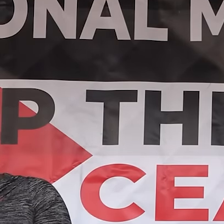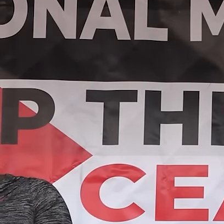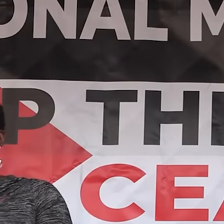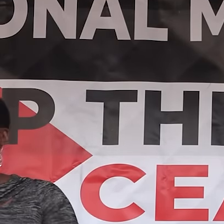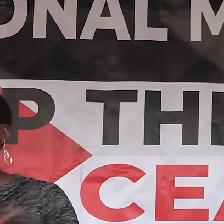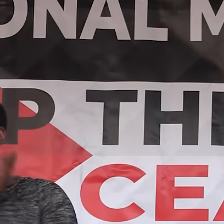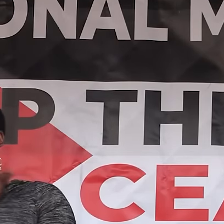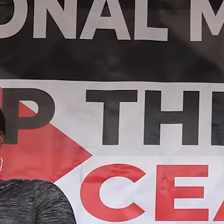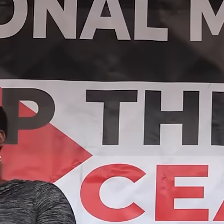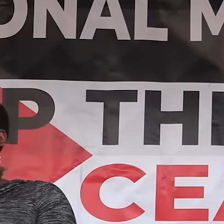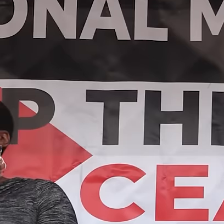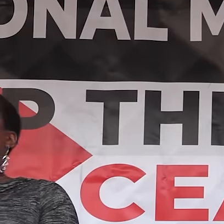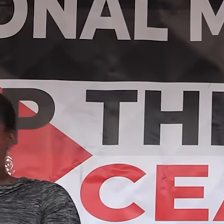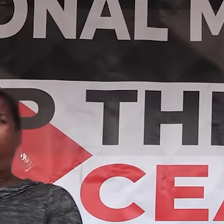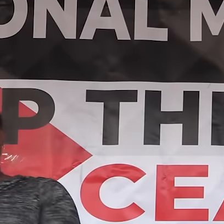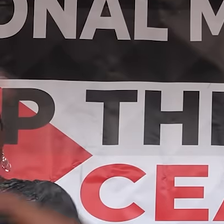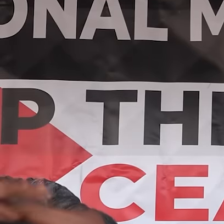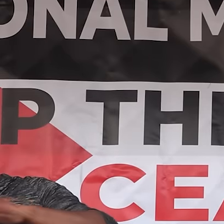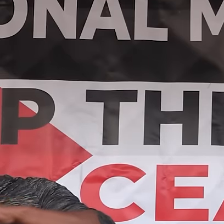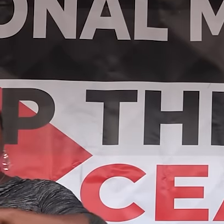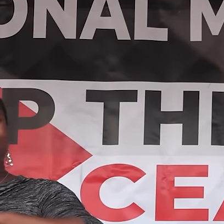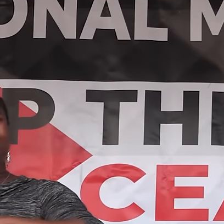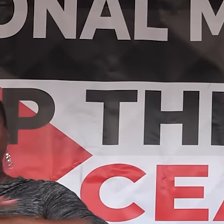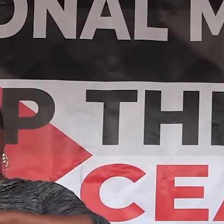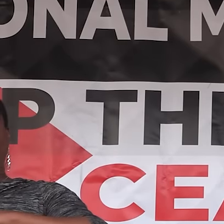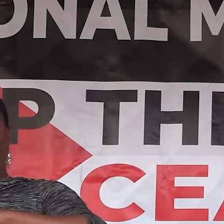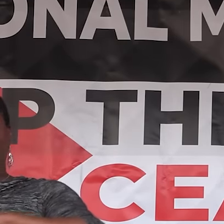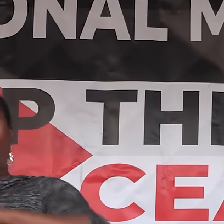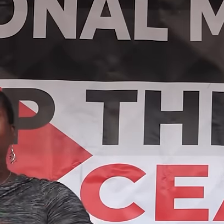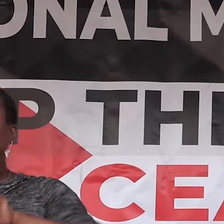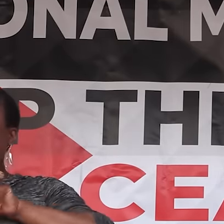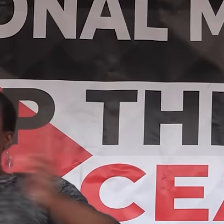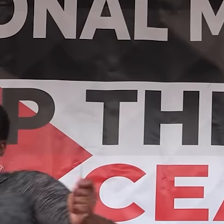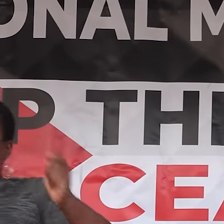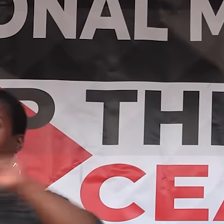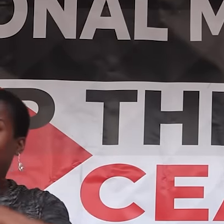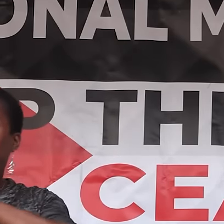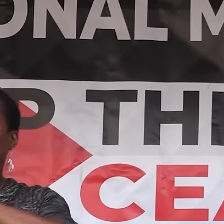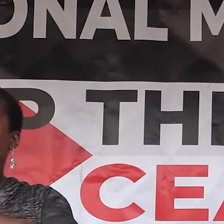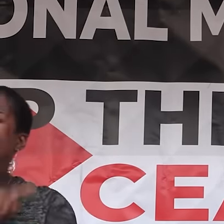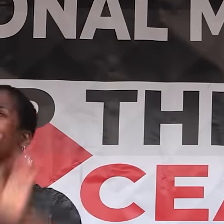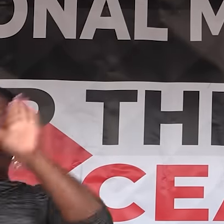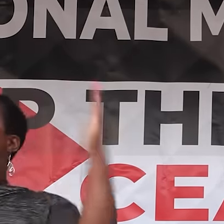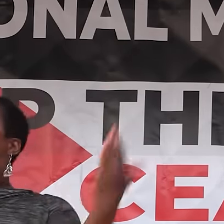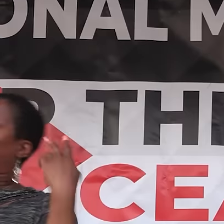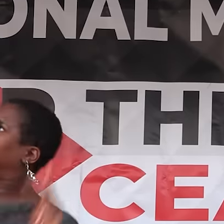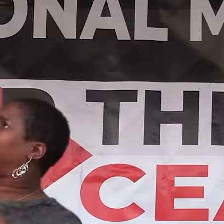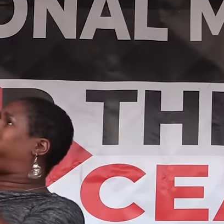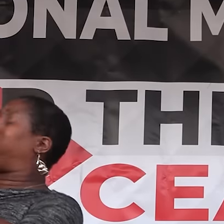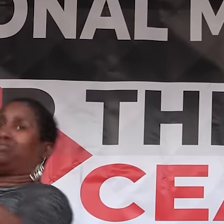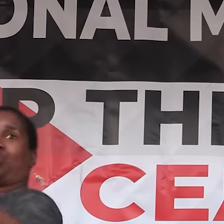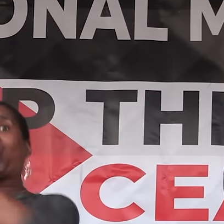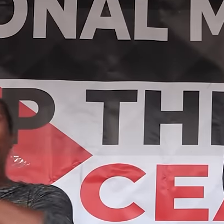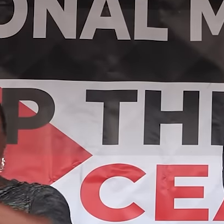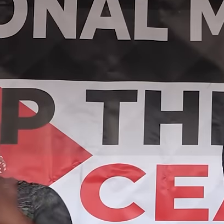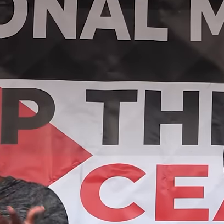Gaza and the Holy Land has always been a source of positive change for the entire world.